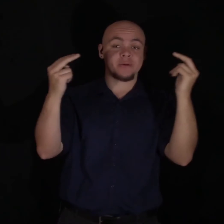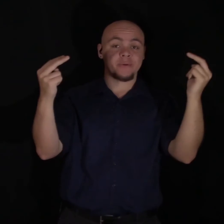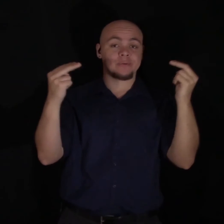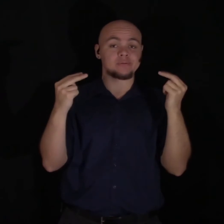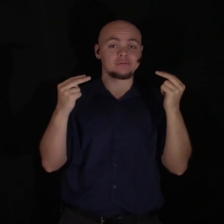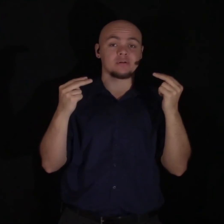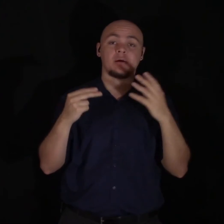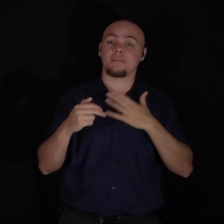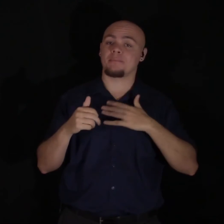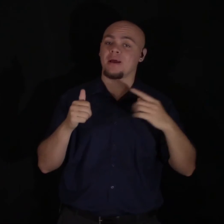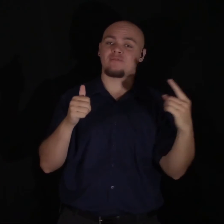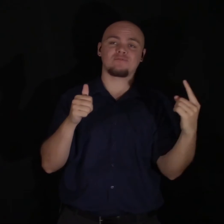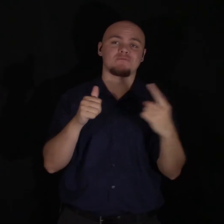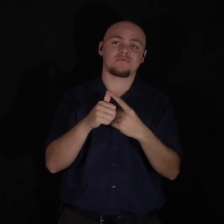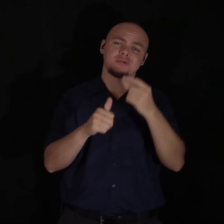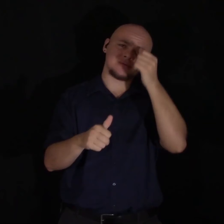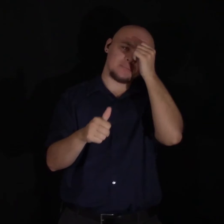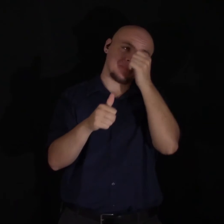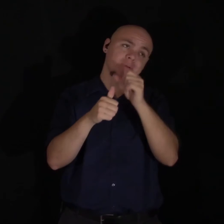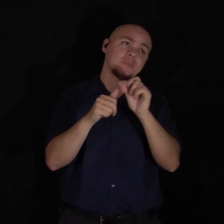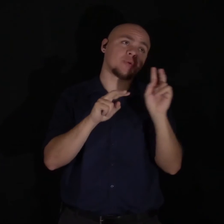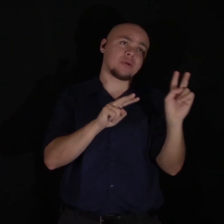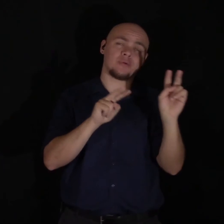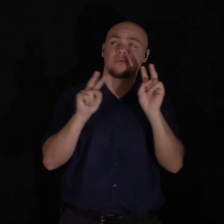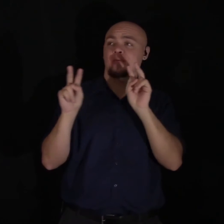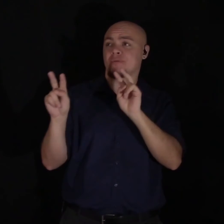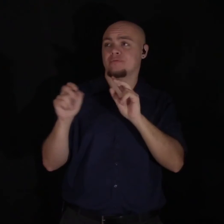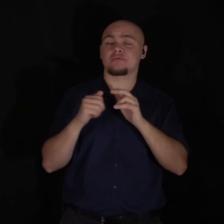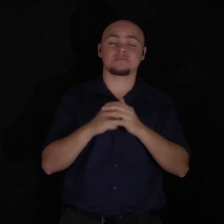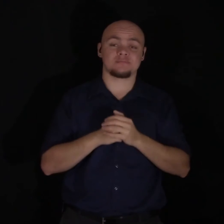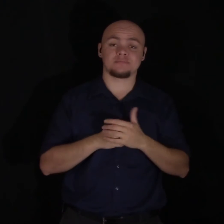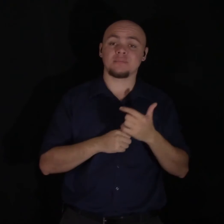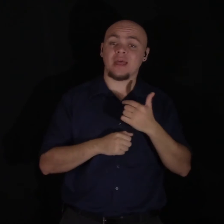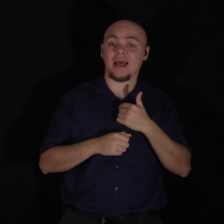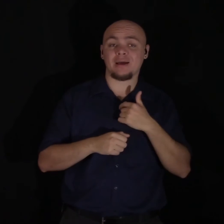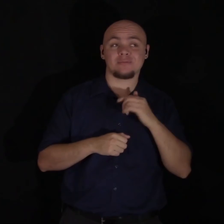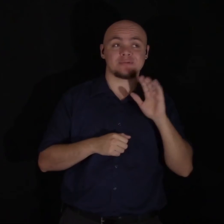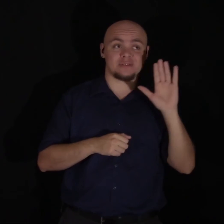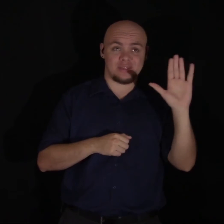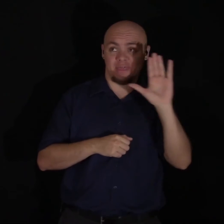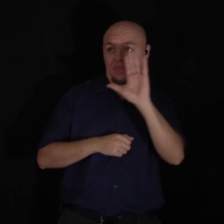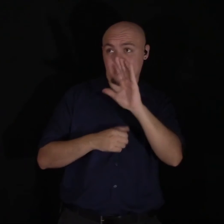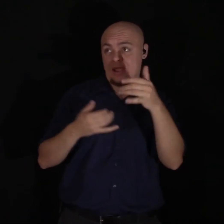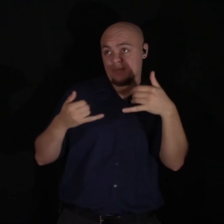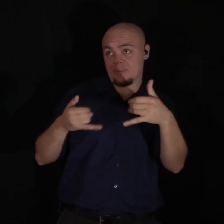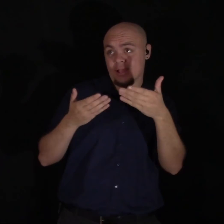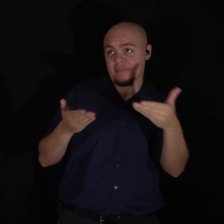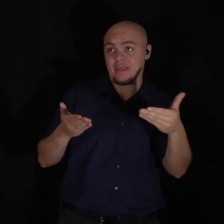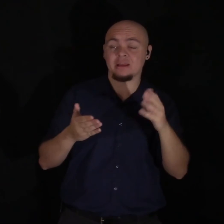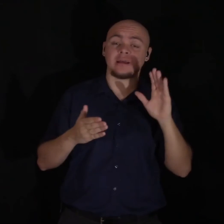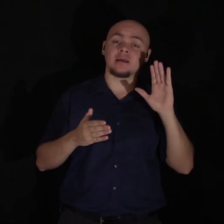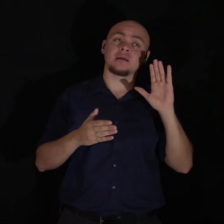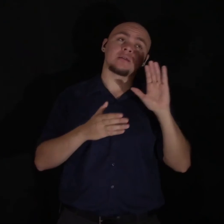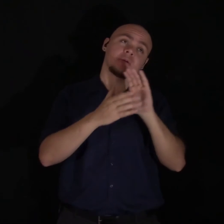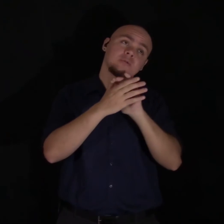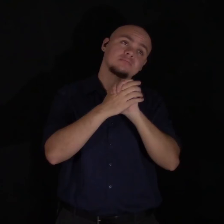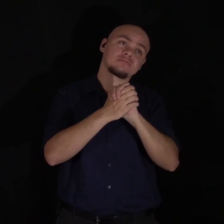first recollections. I was their plaything and their idol, and something better, their